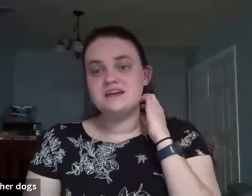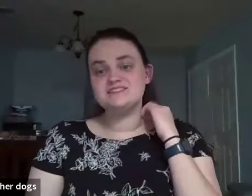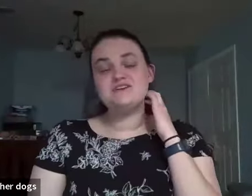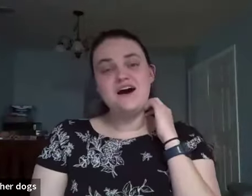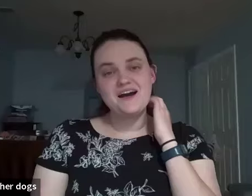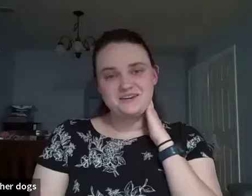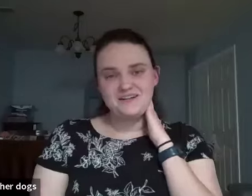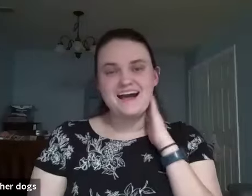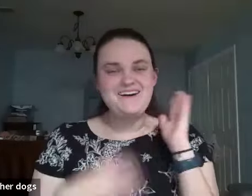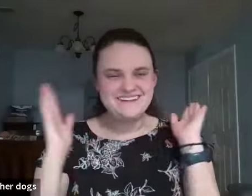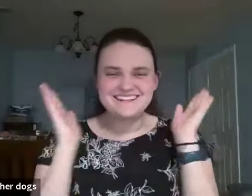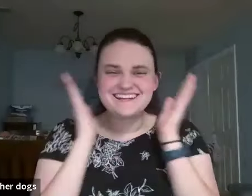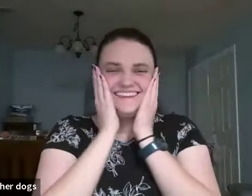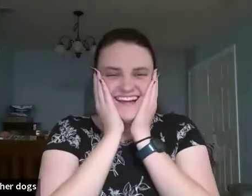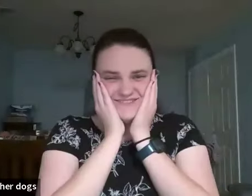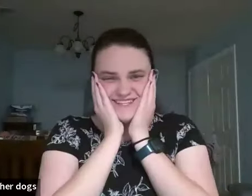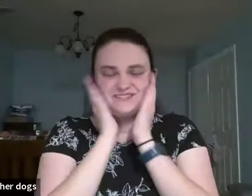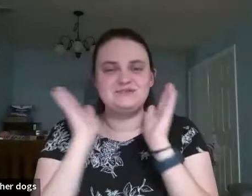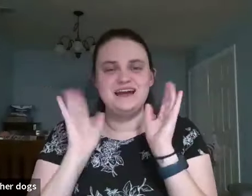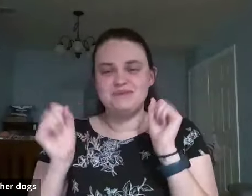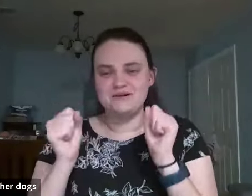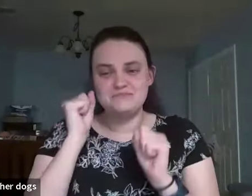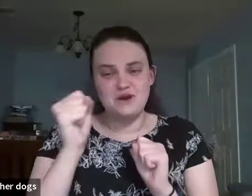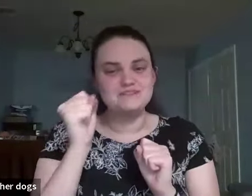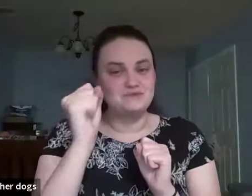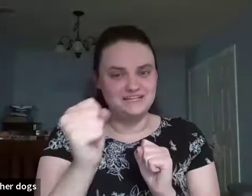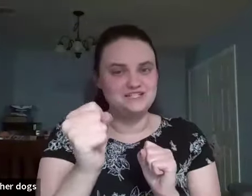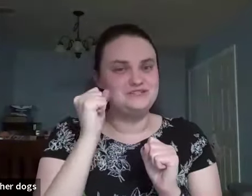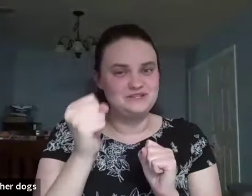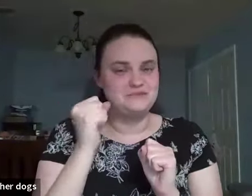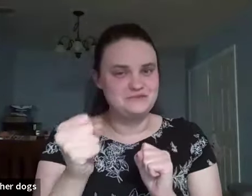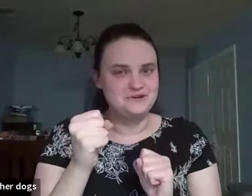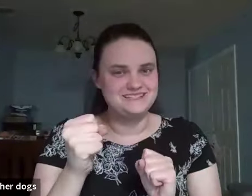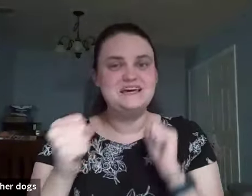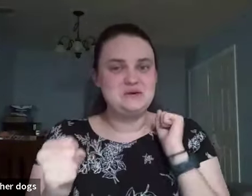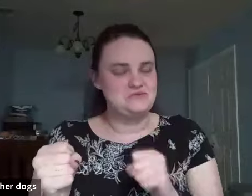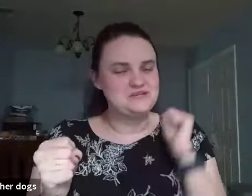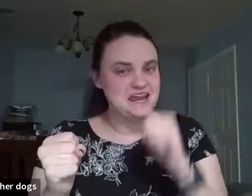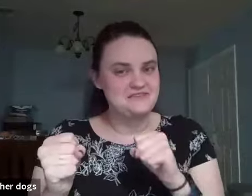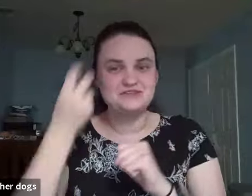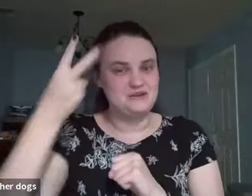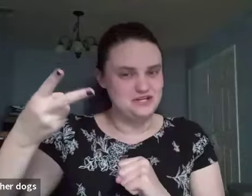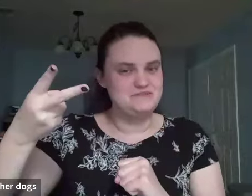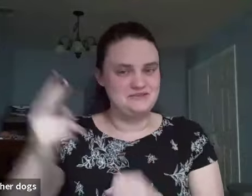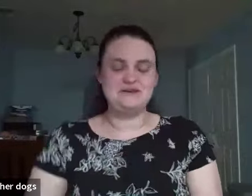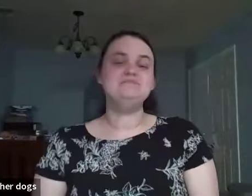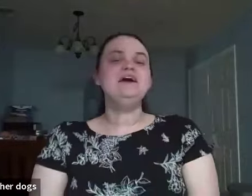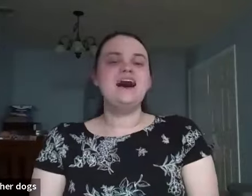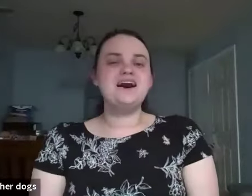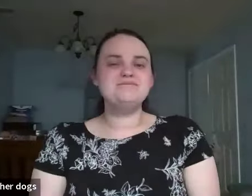yeah, so the huddle. Oh my gosh, I love this story. I'm paused. I promise I will get you to your befores and after. I'll show you both of them.